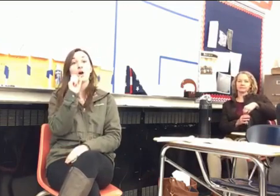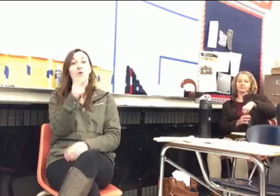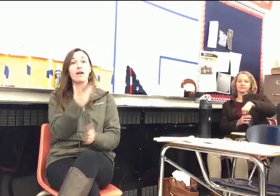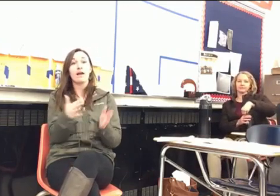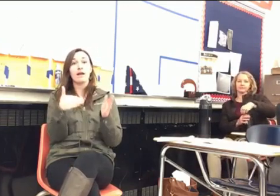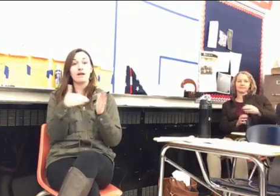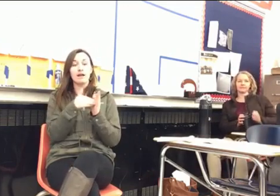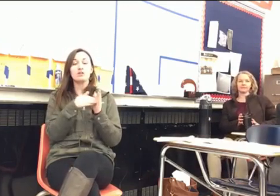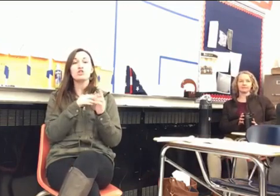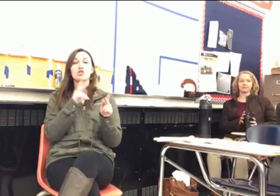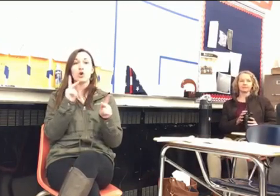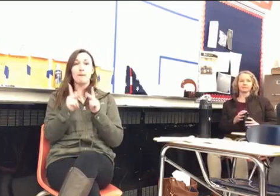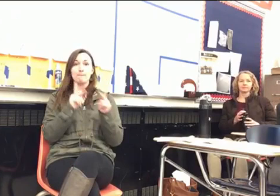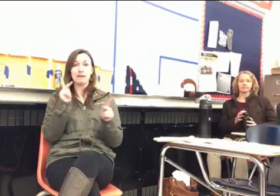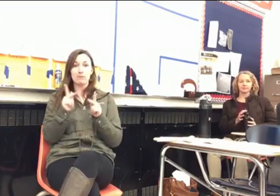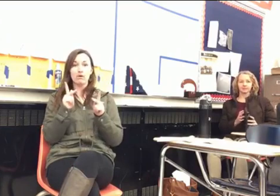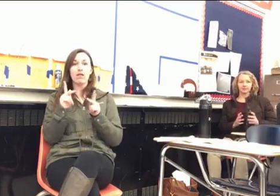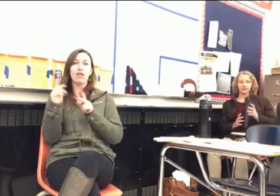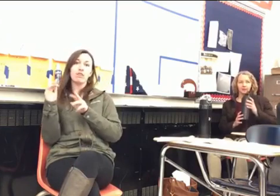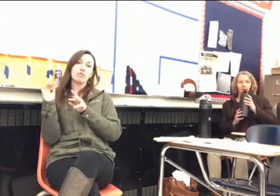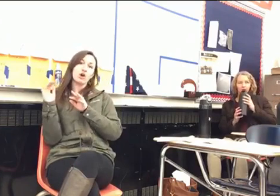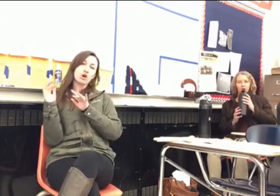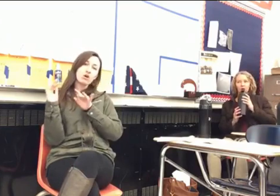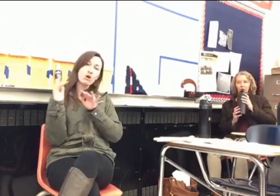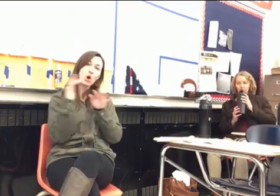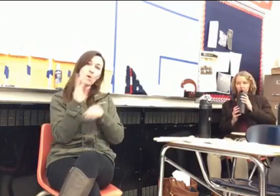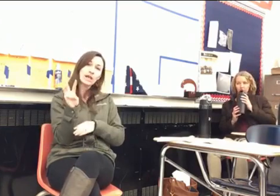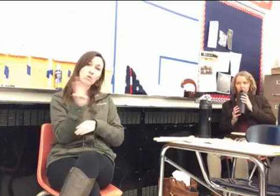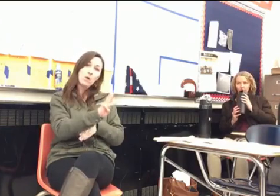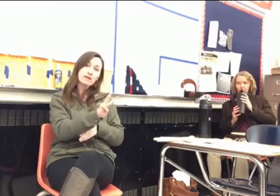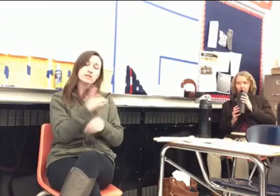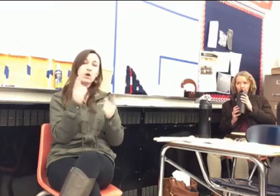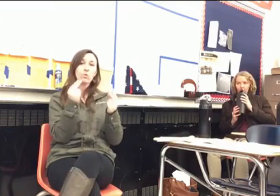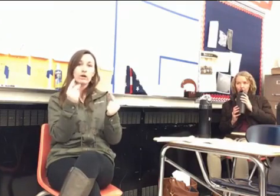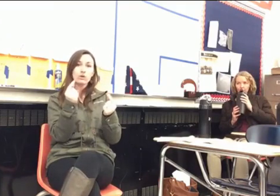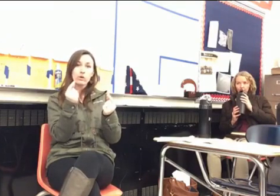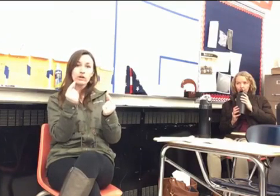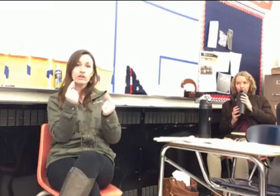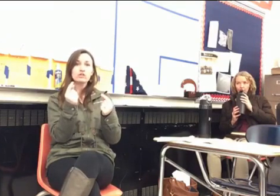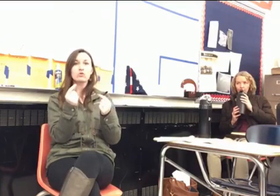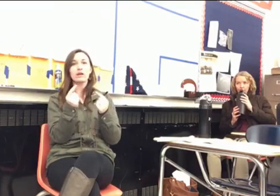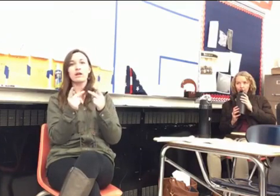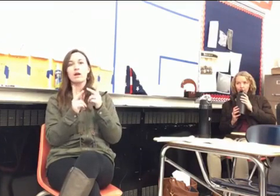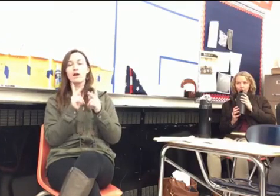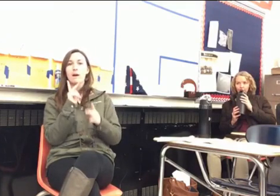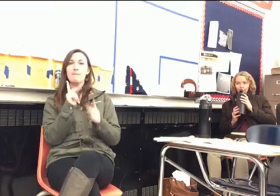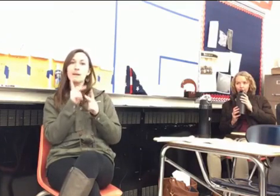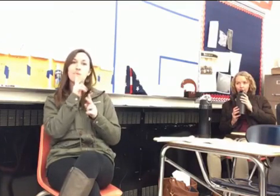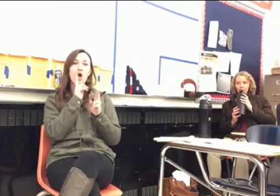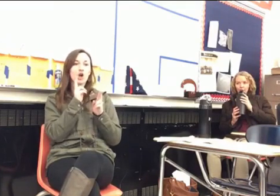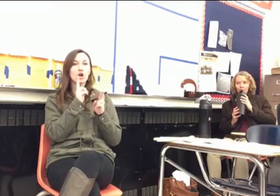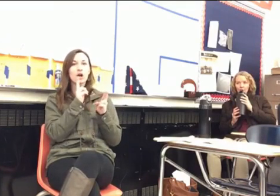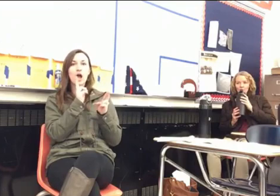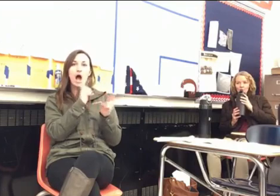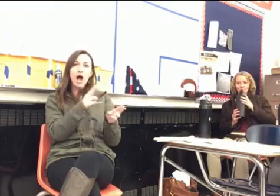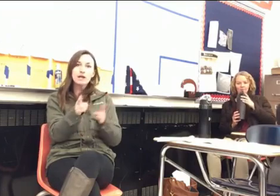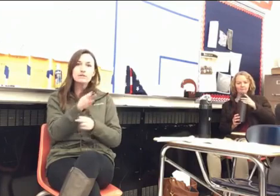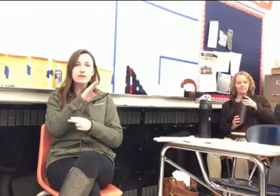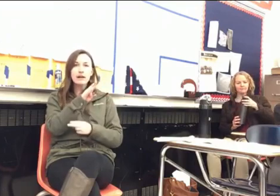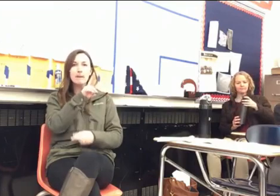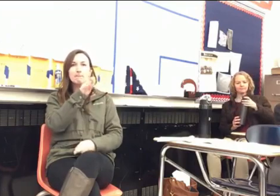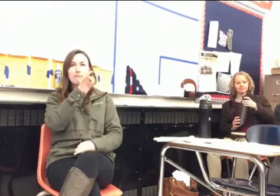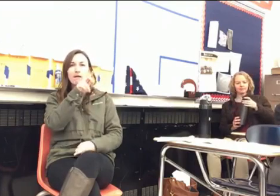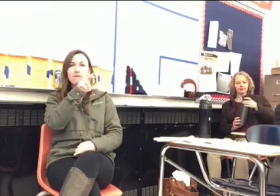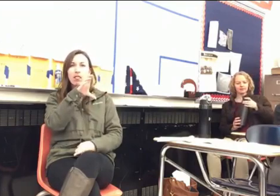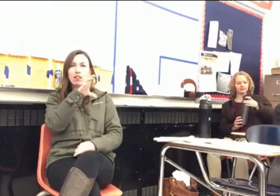and they have a lot of problems. People are killing off the buffalo population. People are chopping down 100-year-old trees. People are over-farming